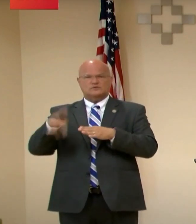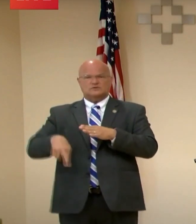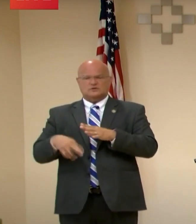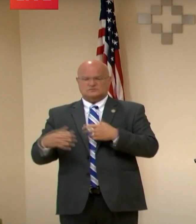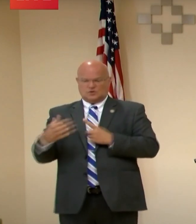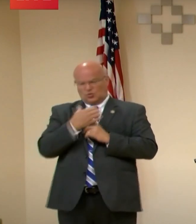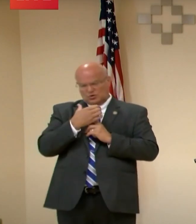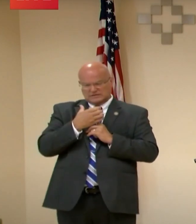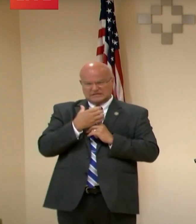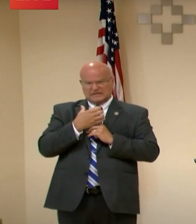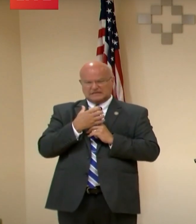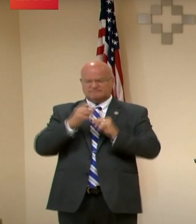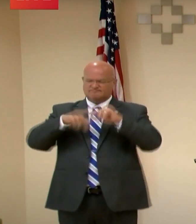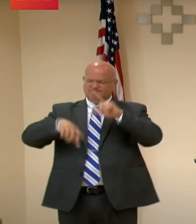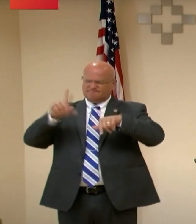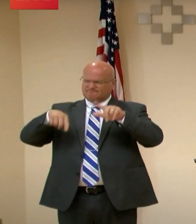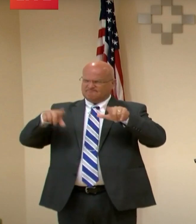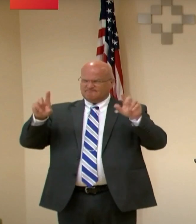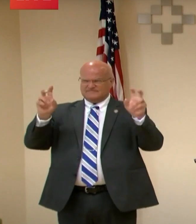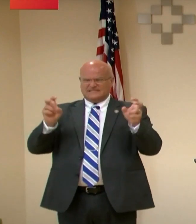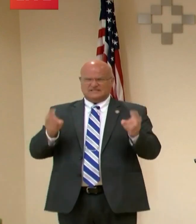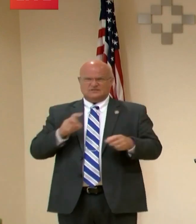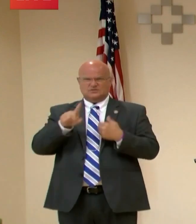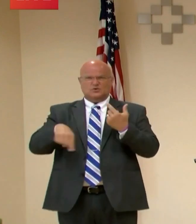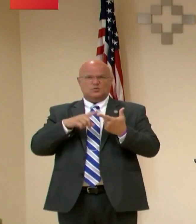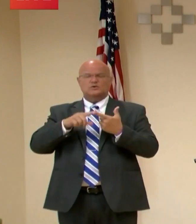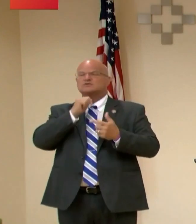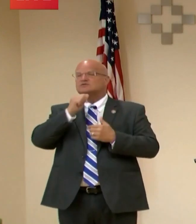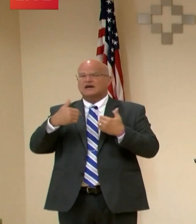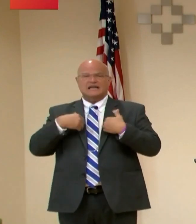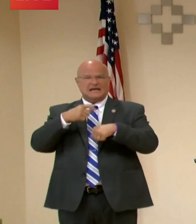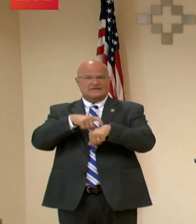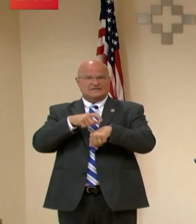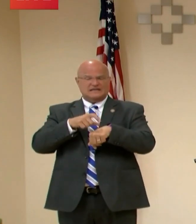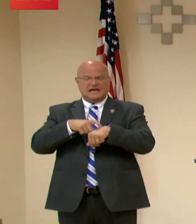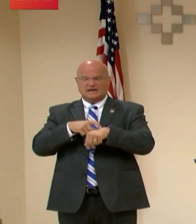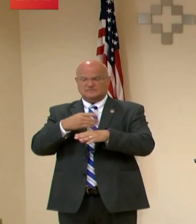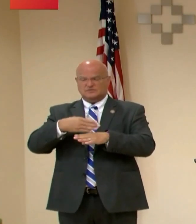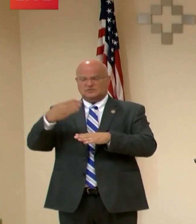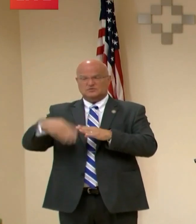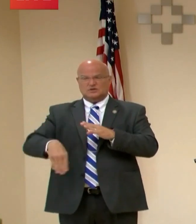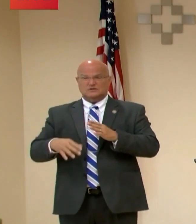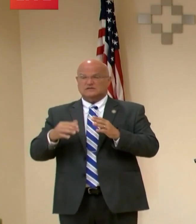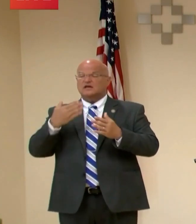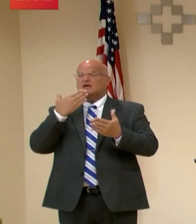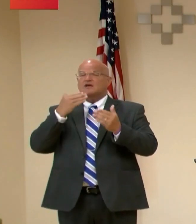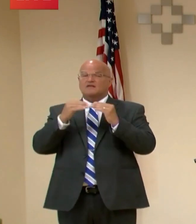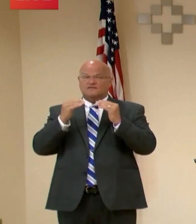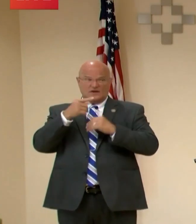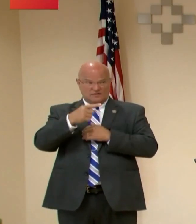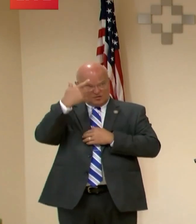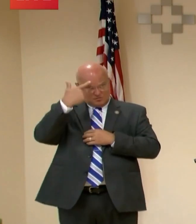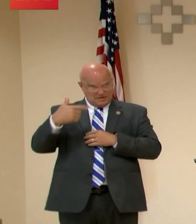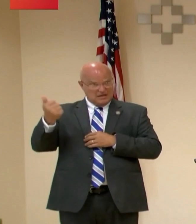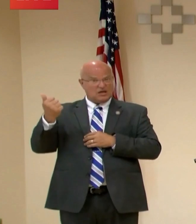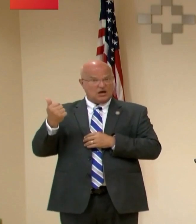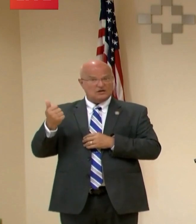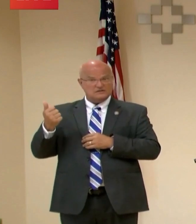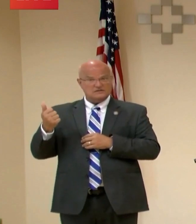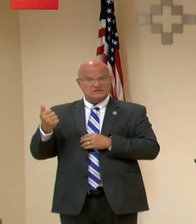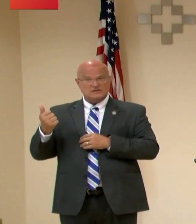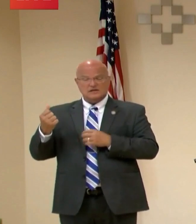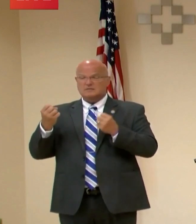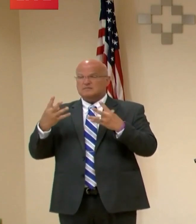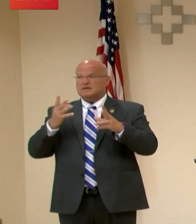They quarantine. All kinds of issues whenever you do not have timely results. And that was very fair of you, because